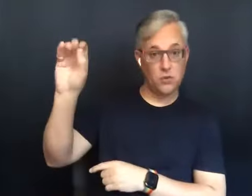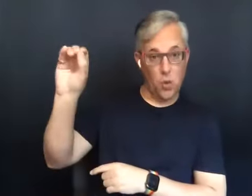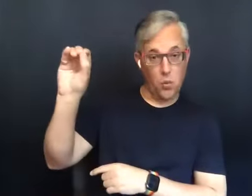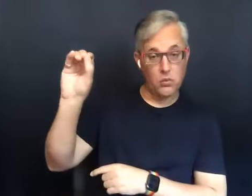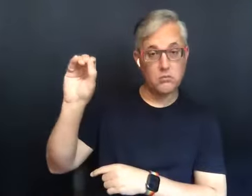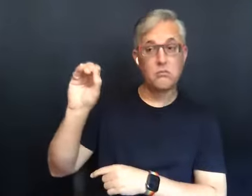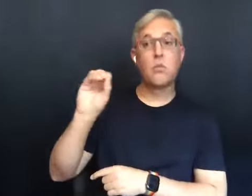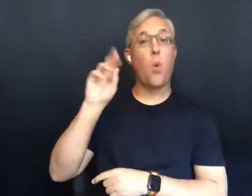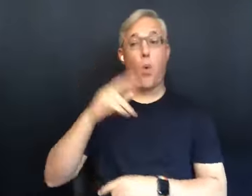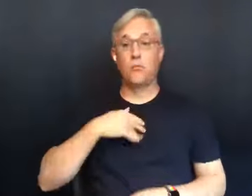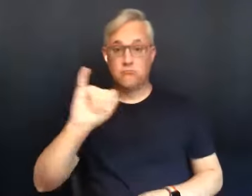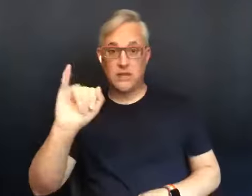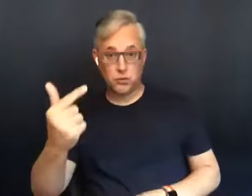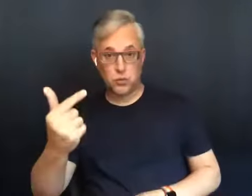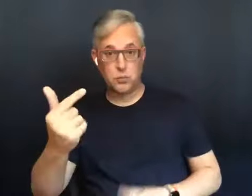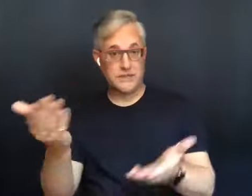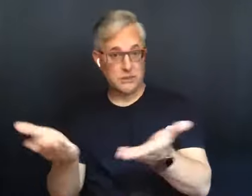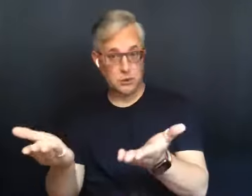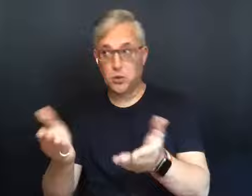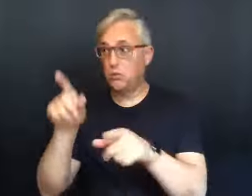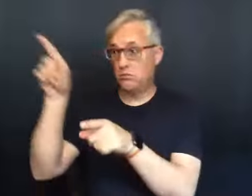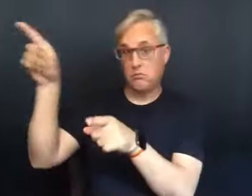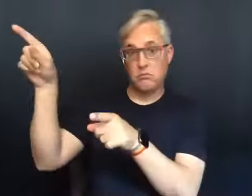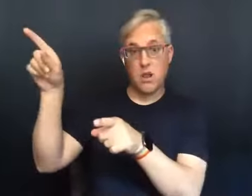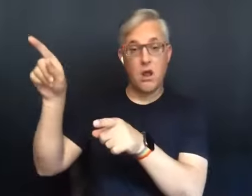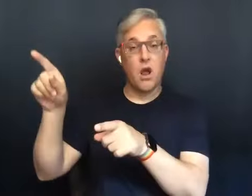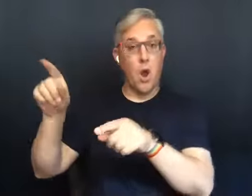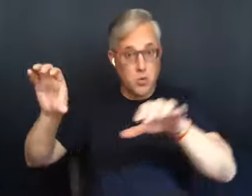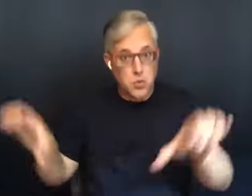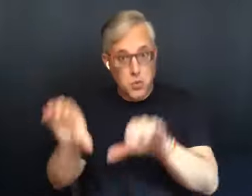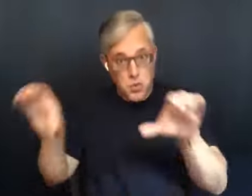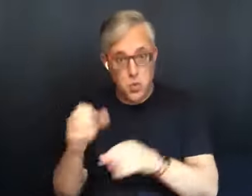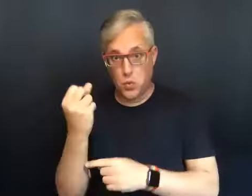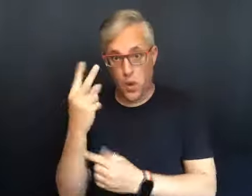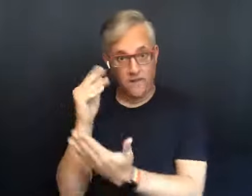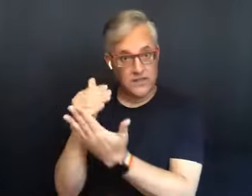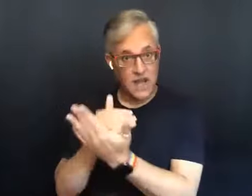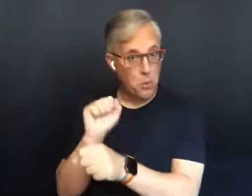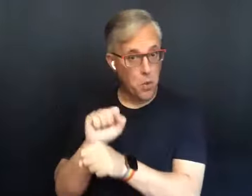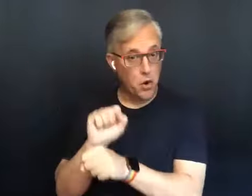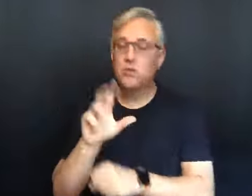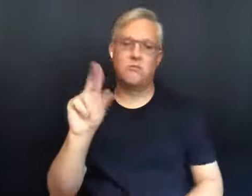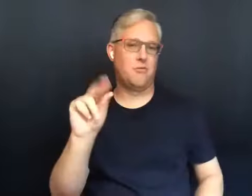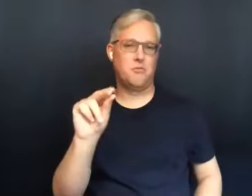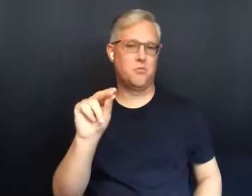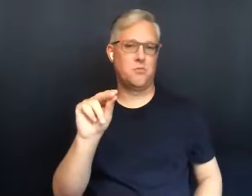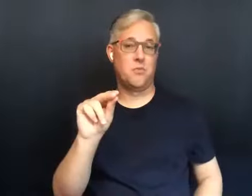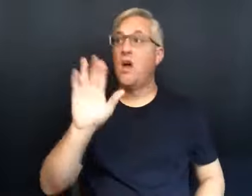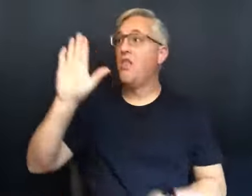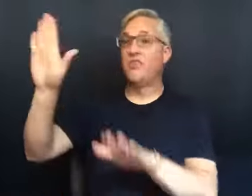I don't think that the General Service Office or my central office does 12-step work. They make